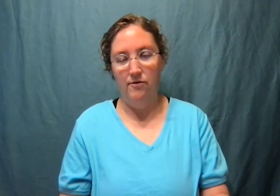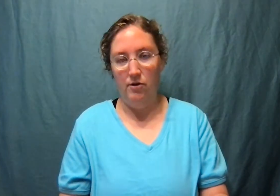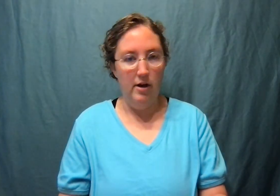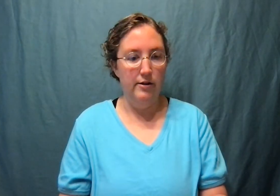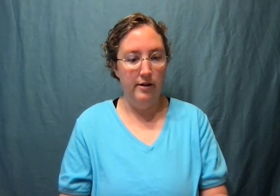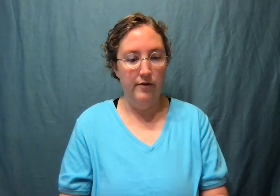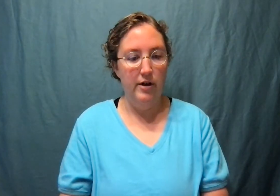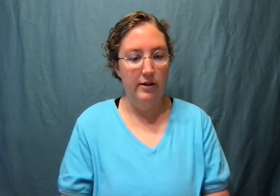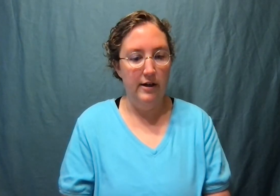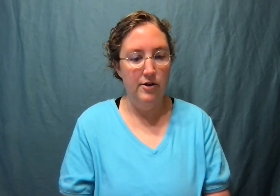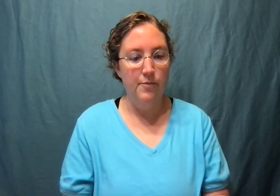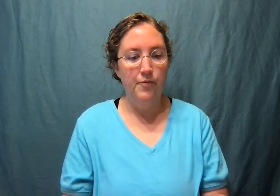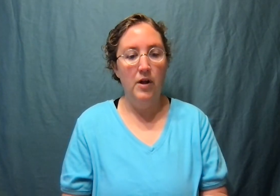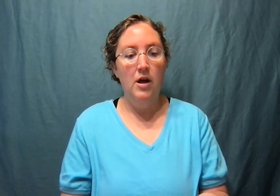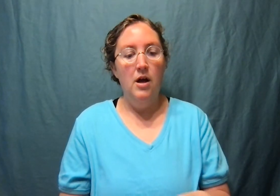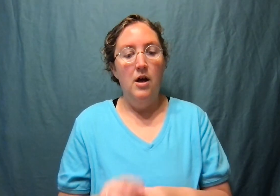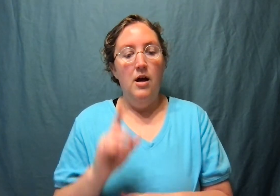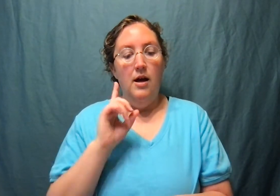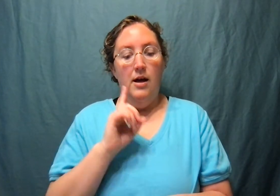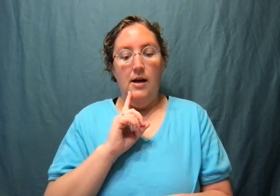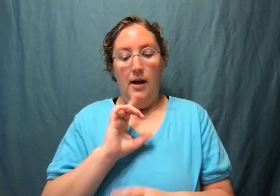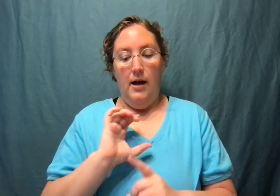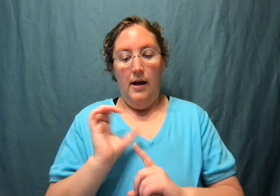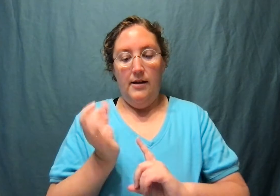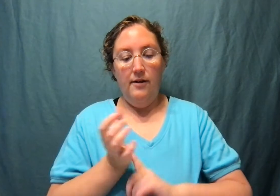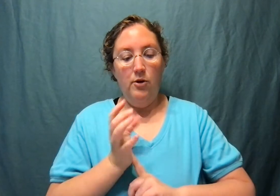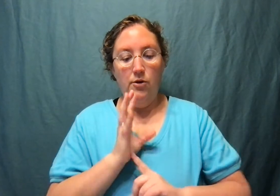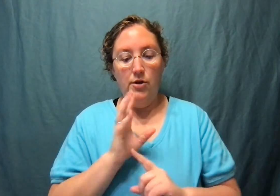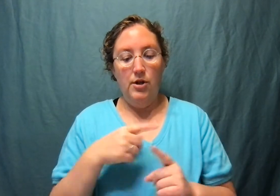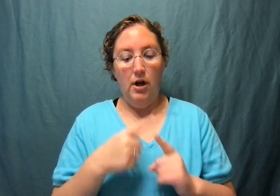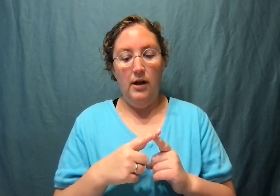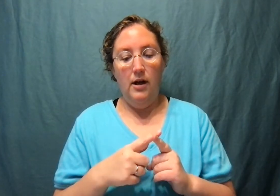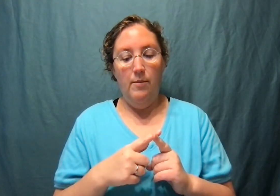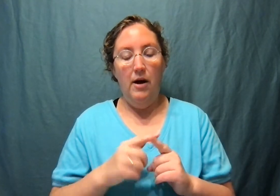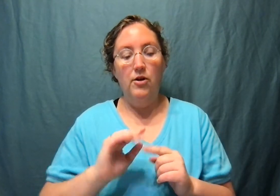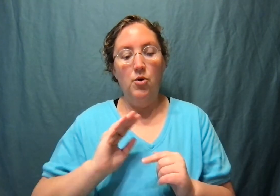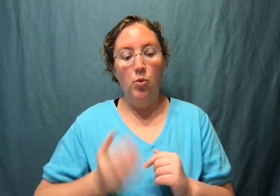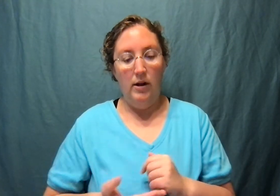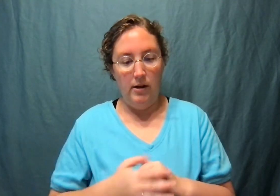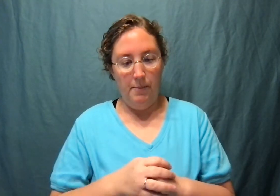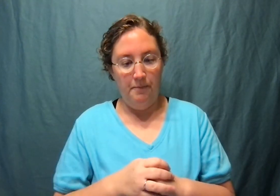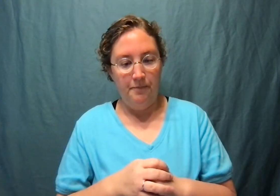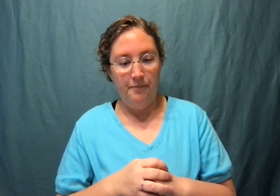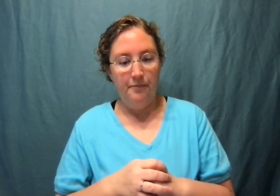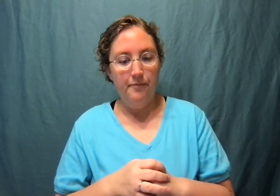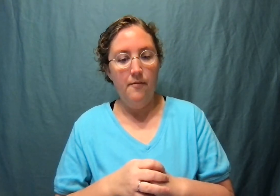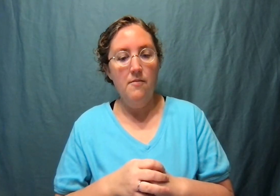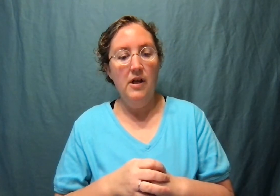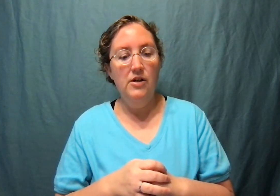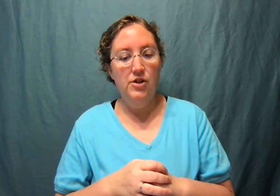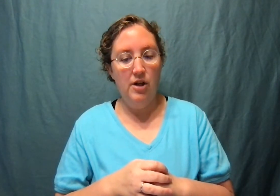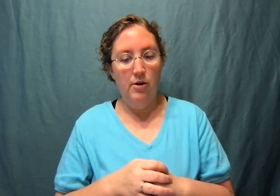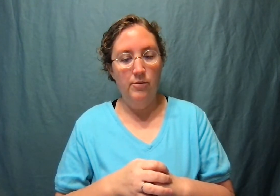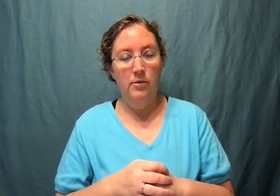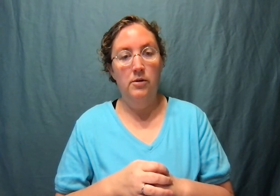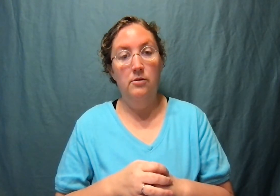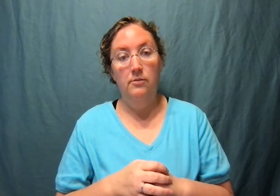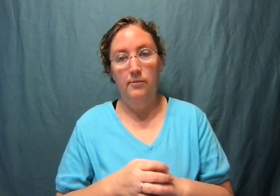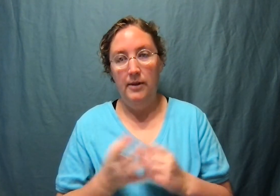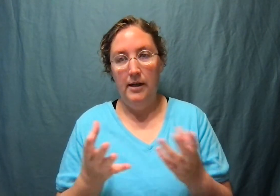not looking at you. Deaf culture talking about you're welcome. So, this